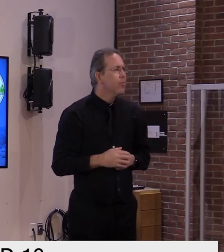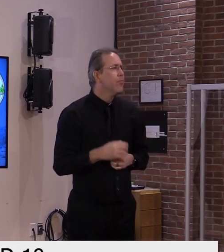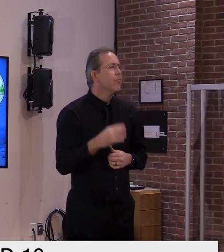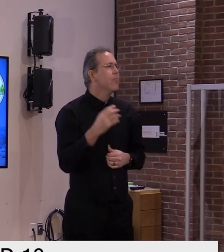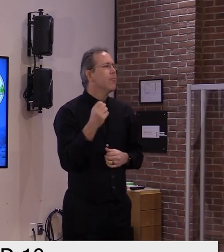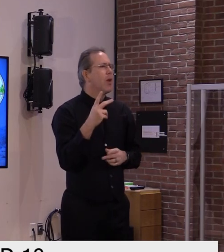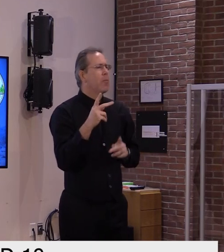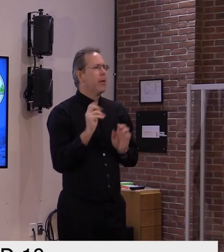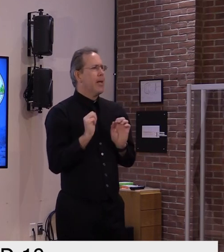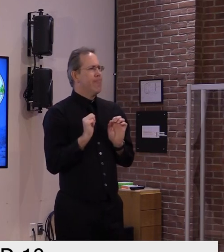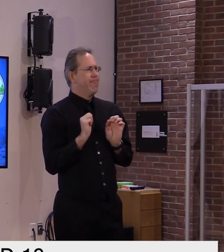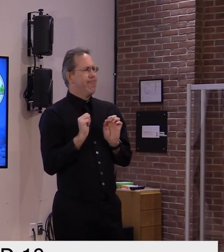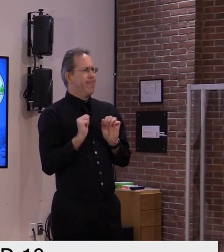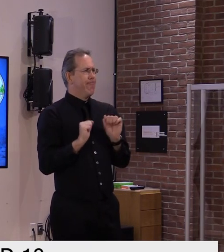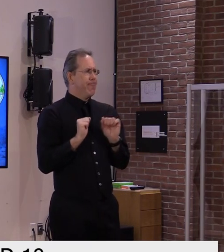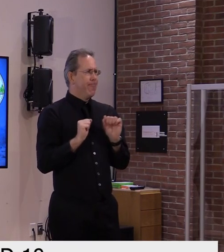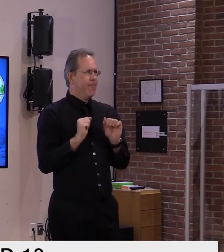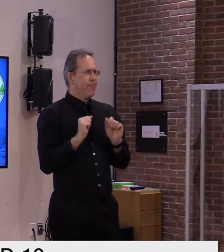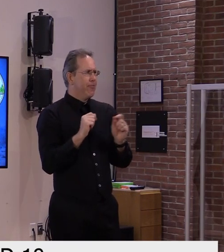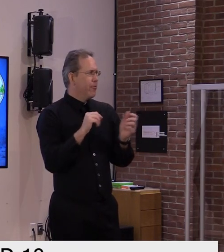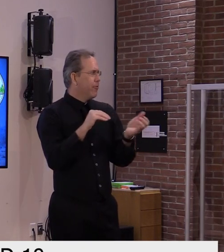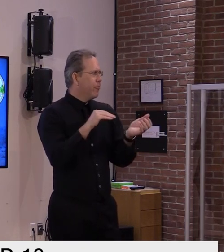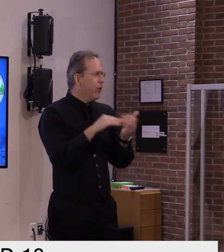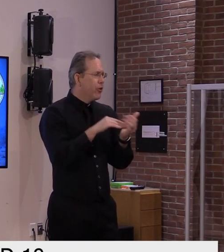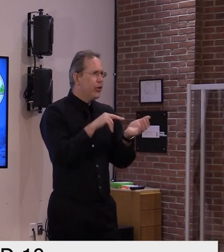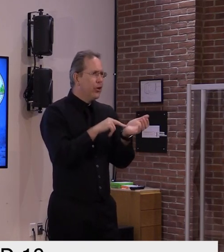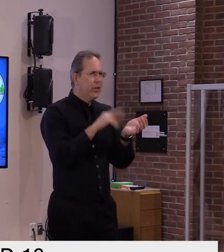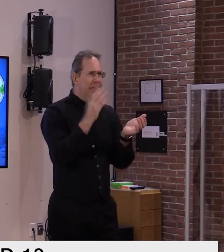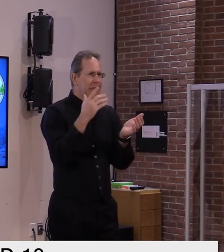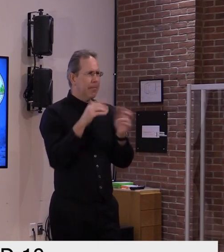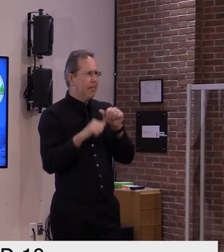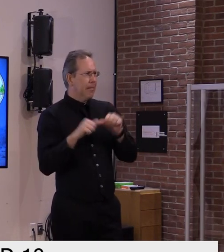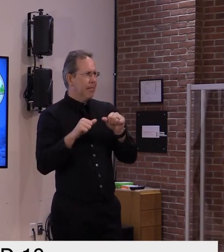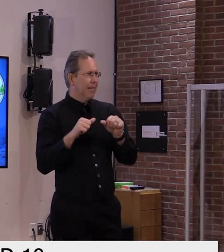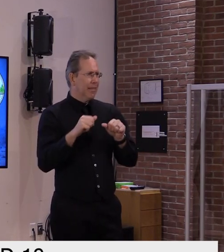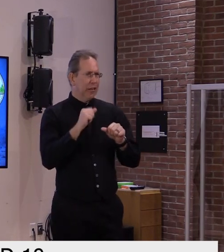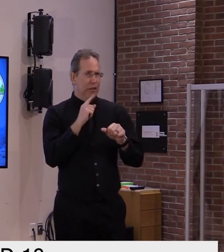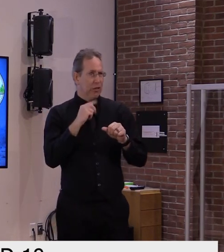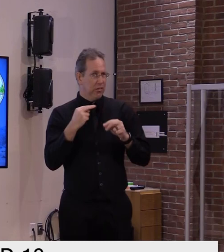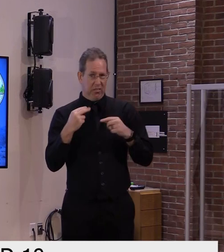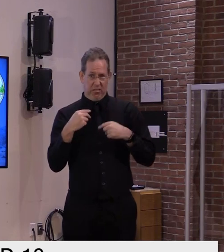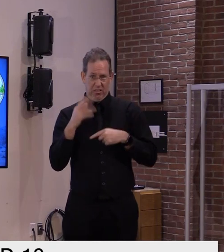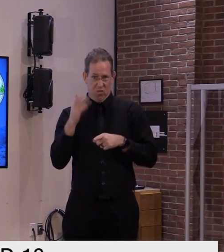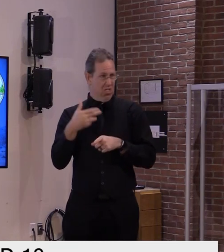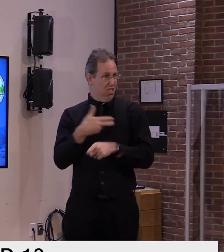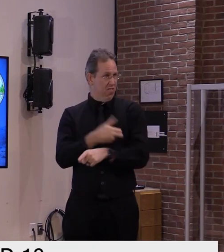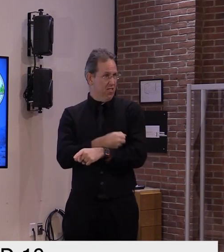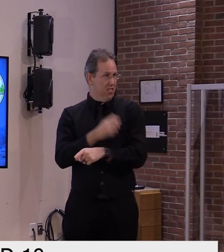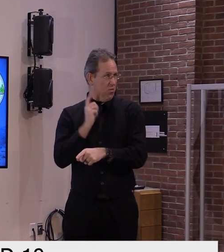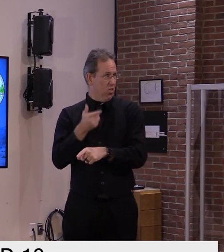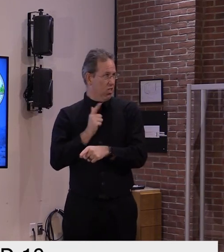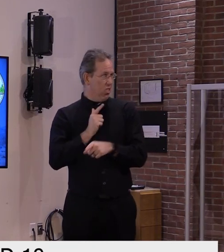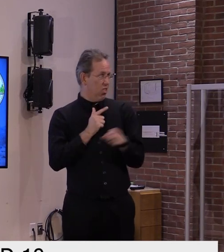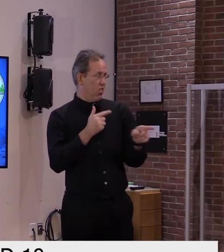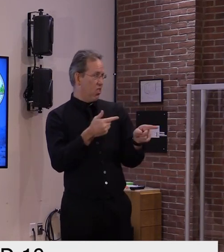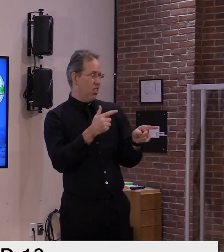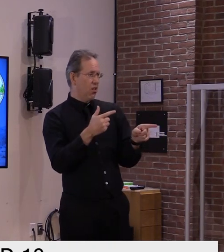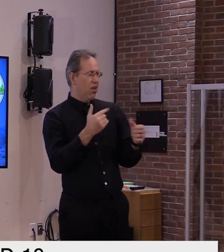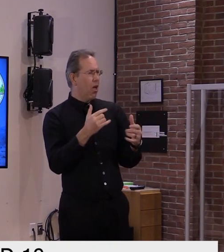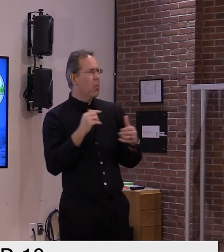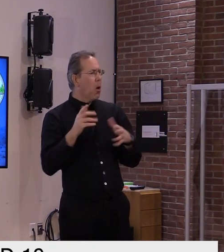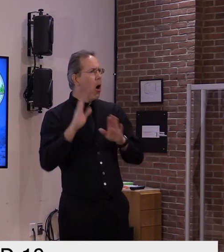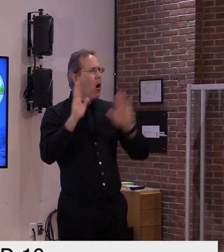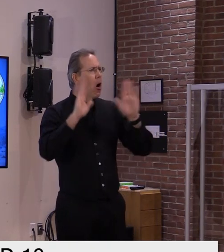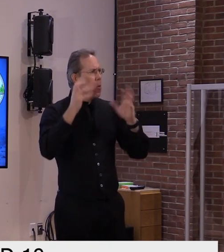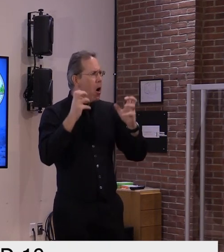phases. And as they see over months and months things evolving, their comfort level with receiving